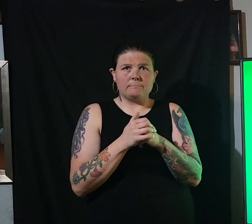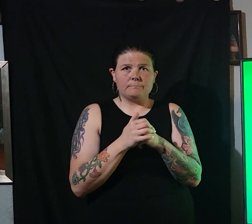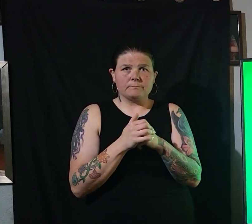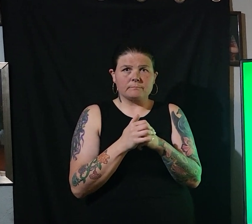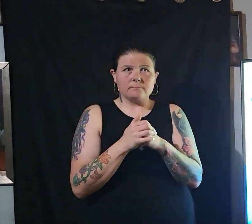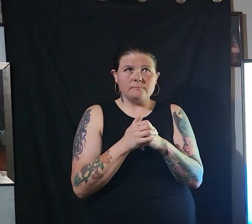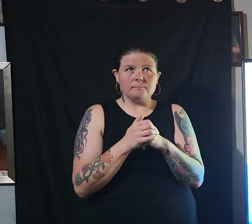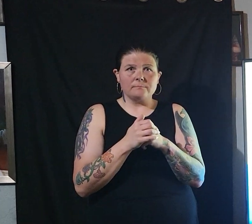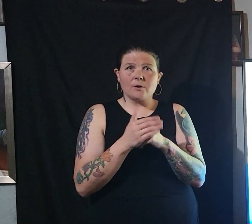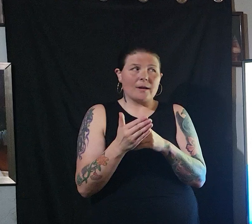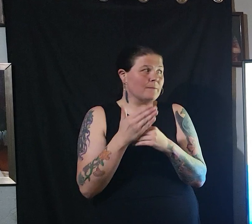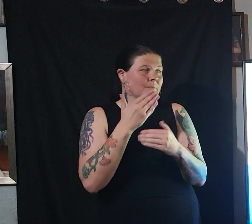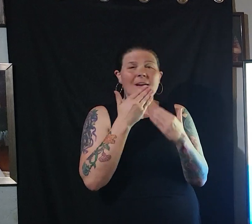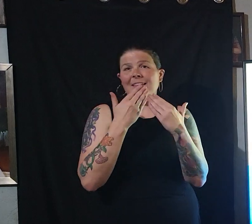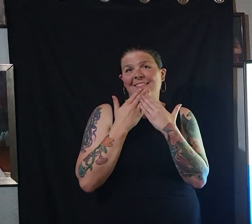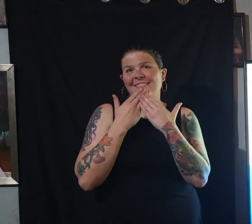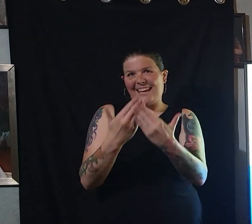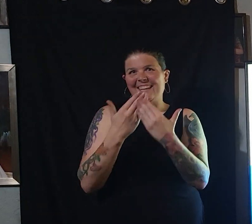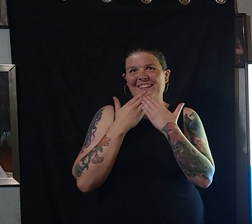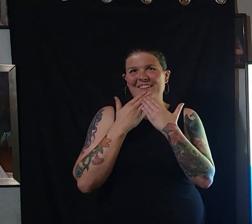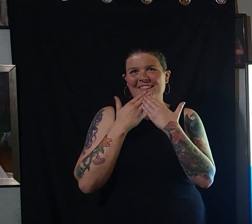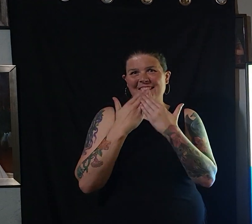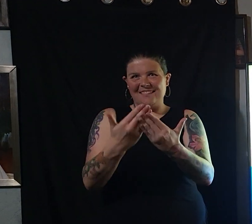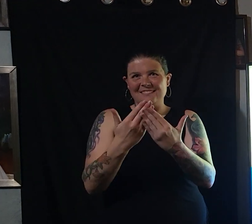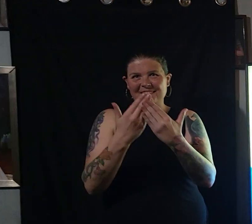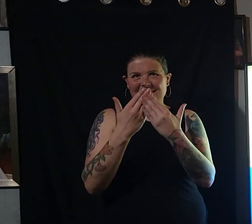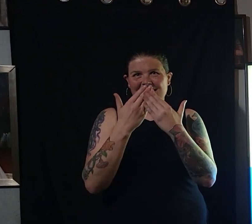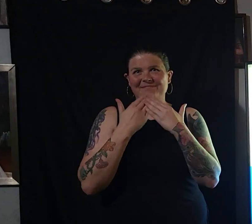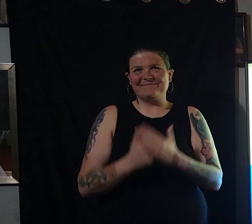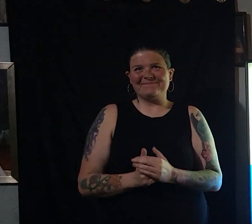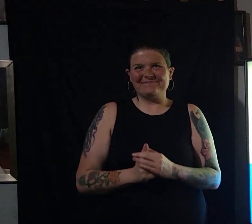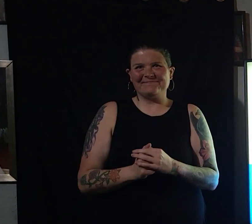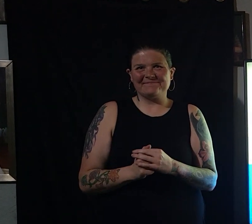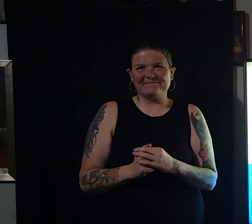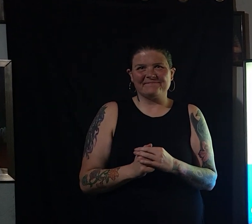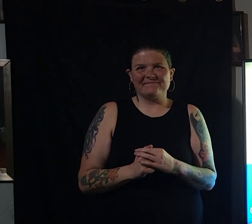Capitalization. You gotta follow the rules